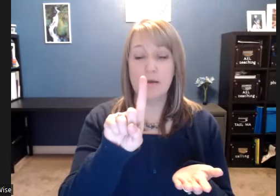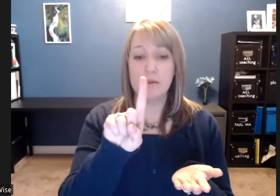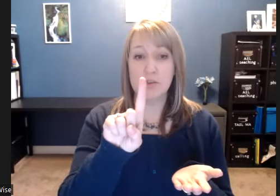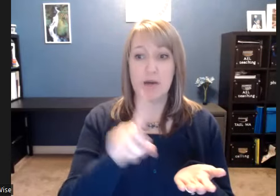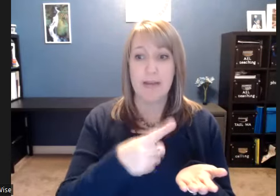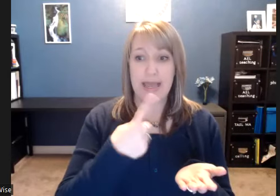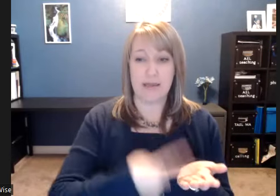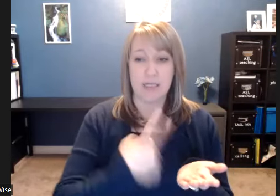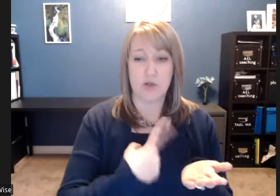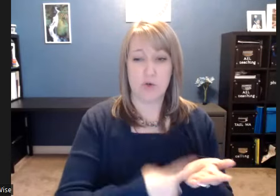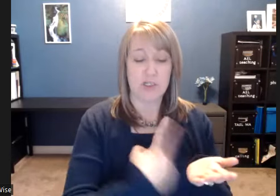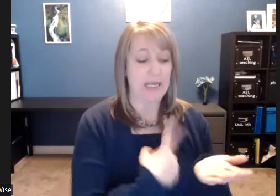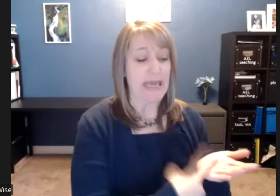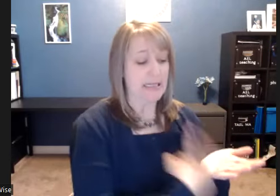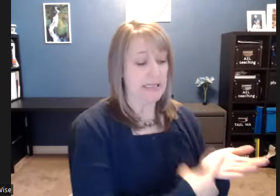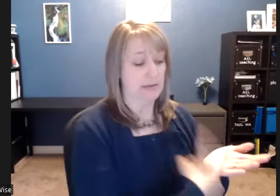on your dominant hand, and you're going to hit.